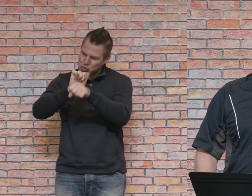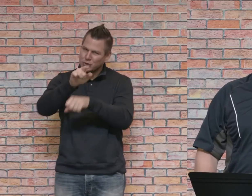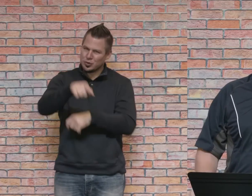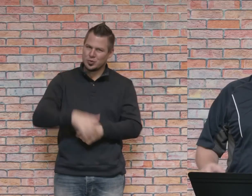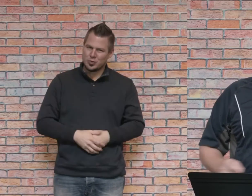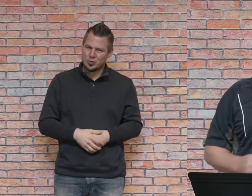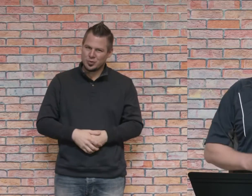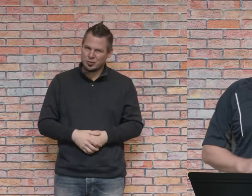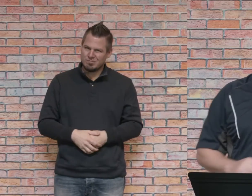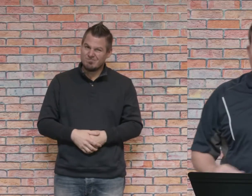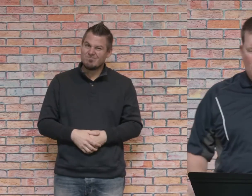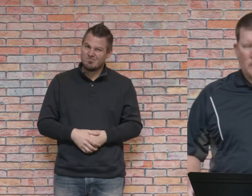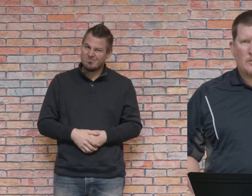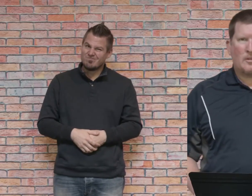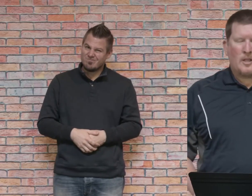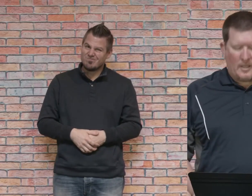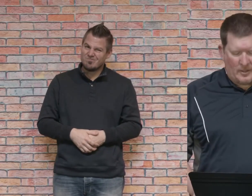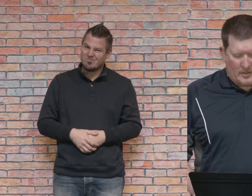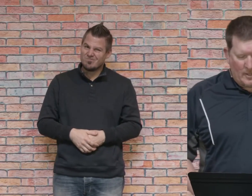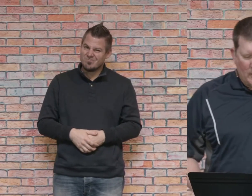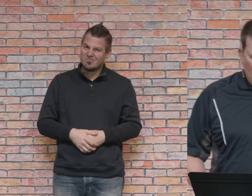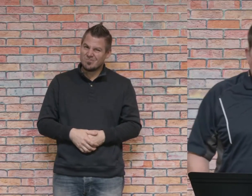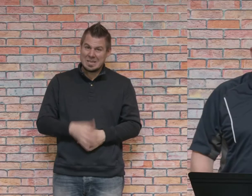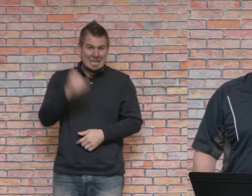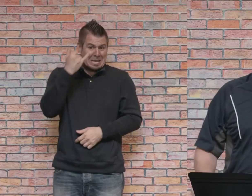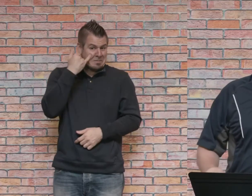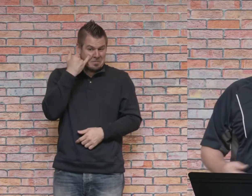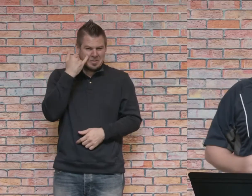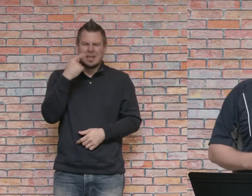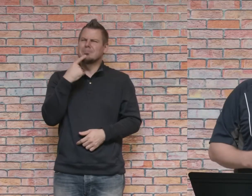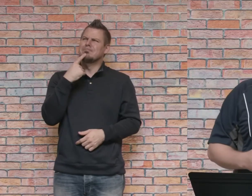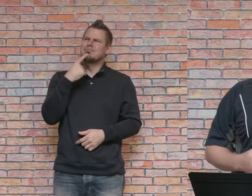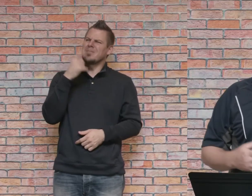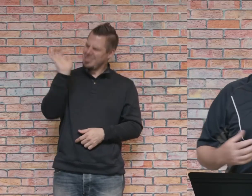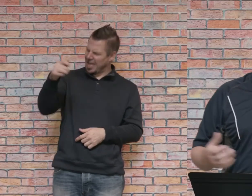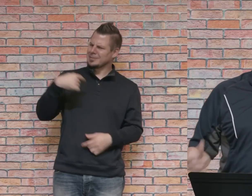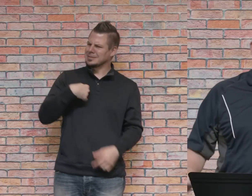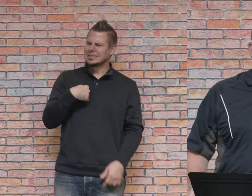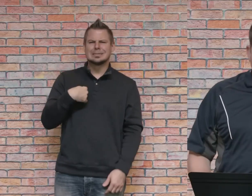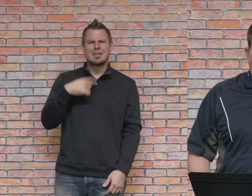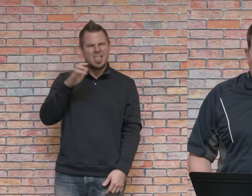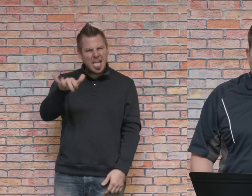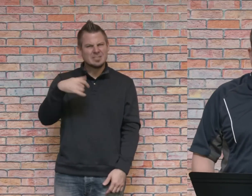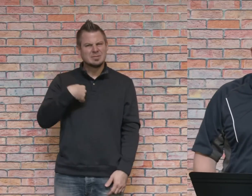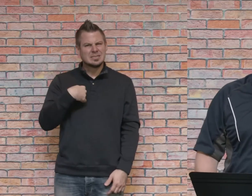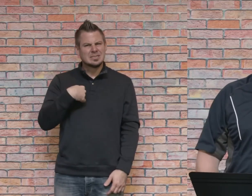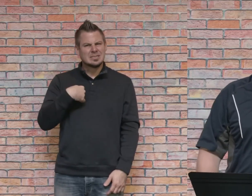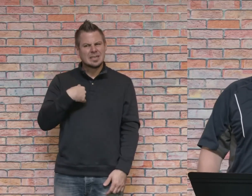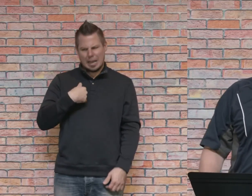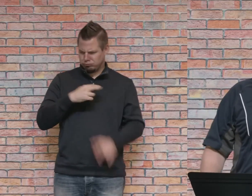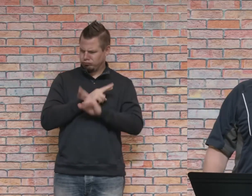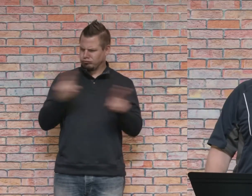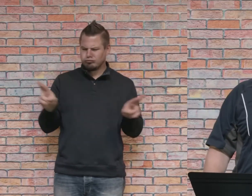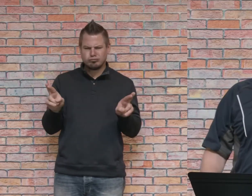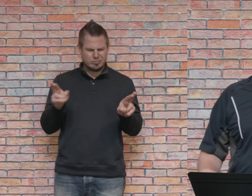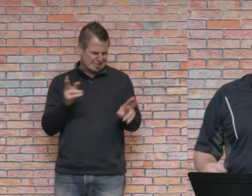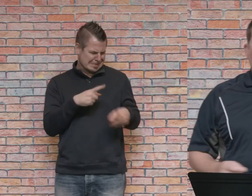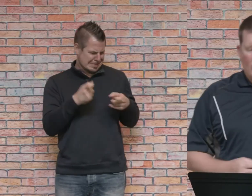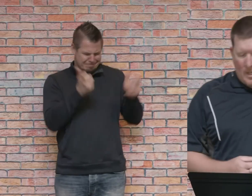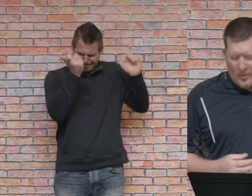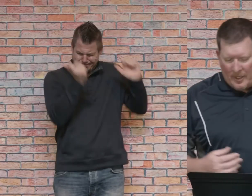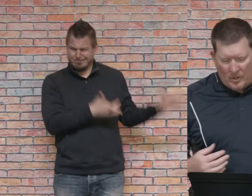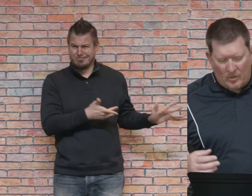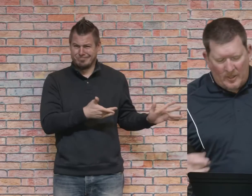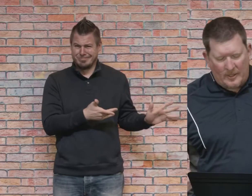So if that's you, and you say, you know what? I'm ready to turn away from my sins. I'm ready to stop walking